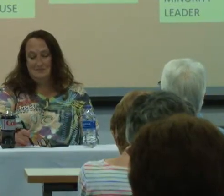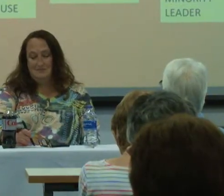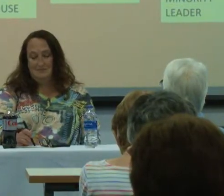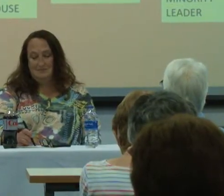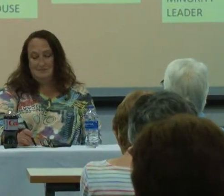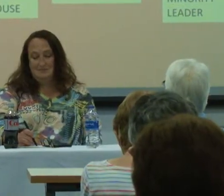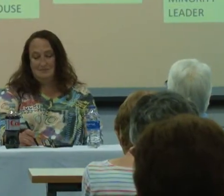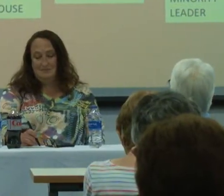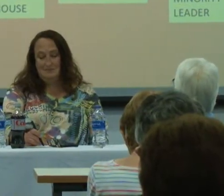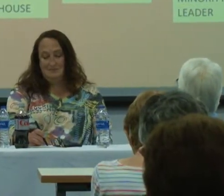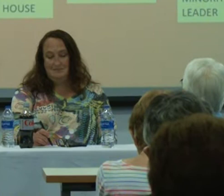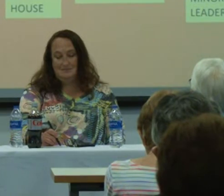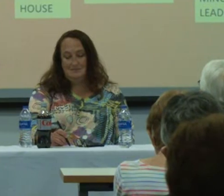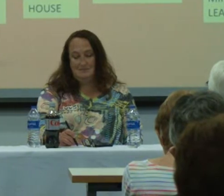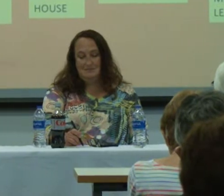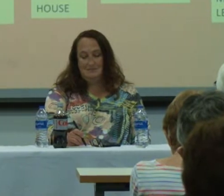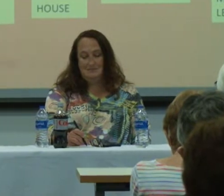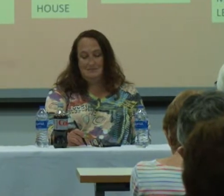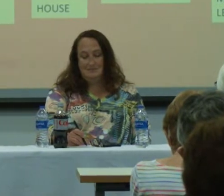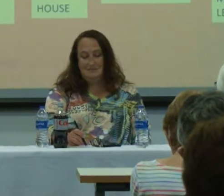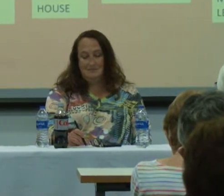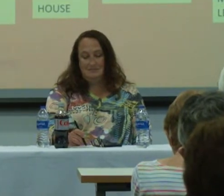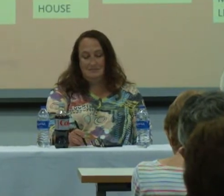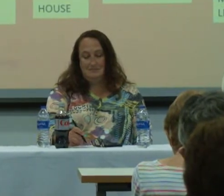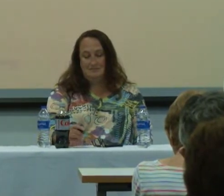with these new districts.